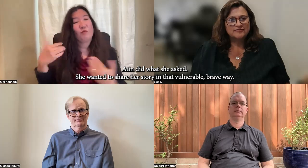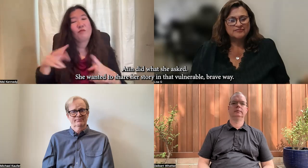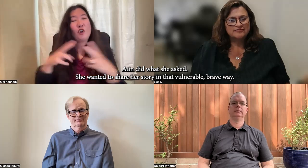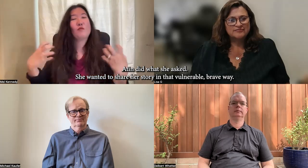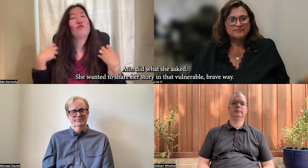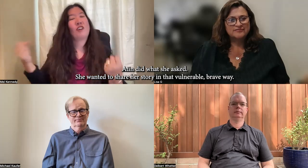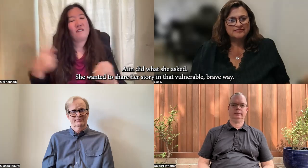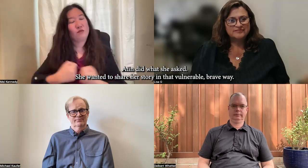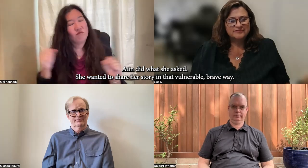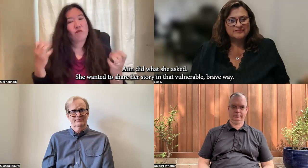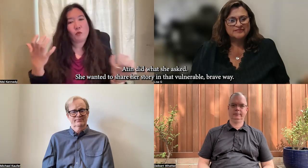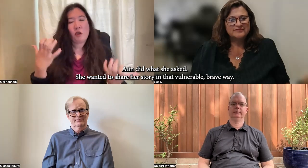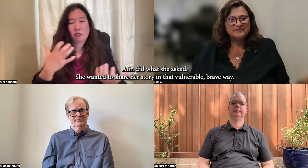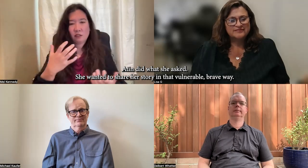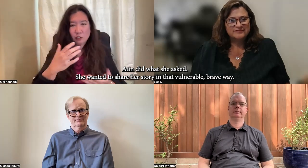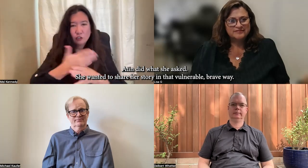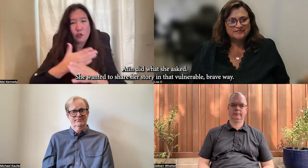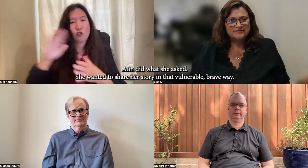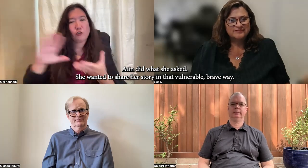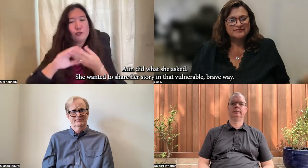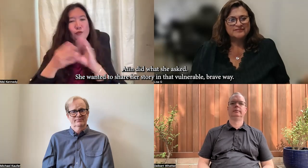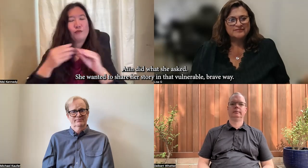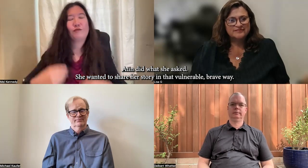and she wanted to share her story in that vulnerable, brave way.